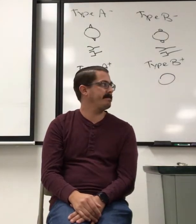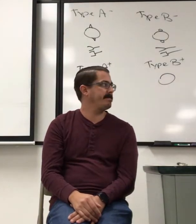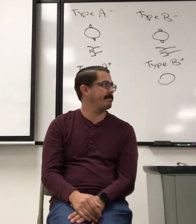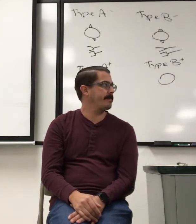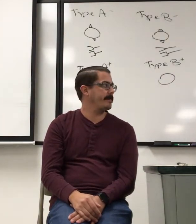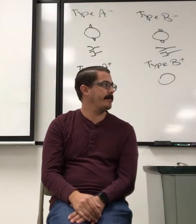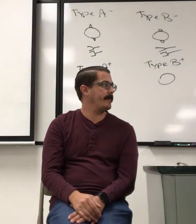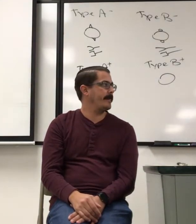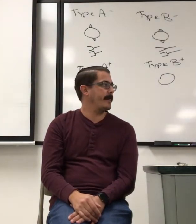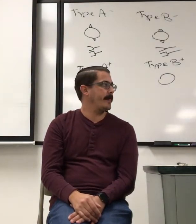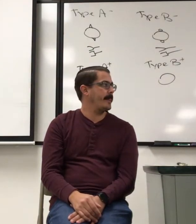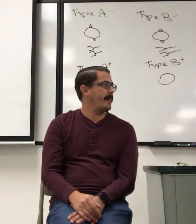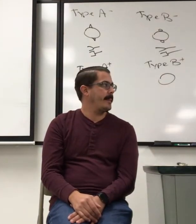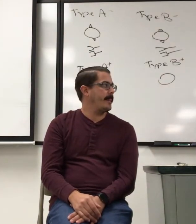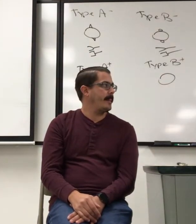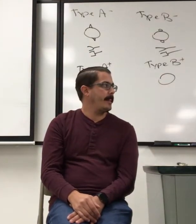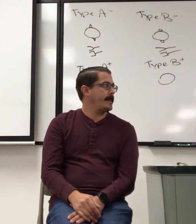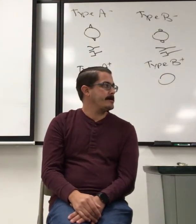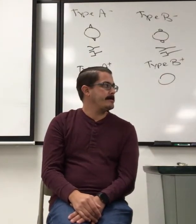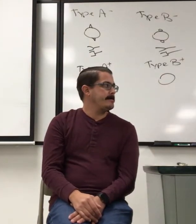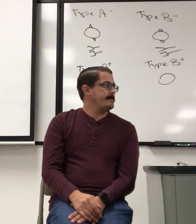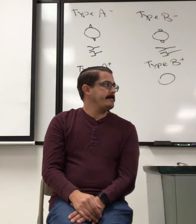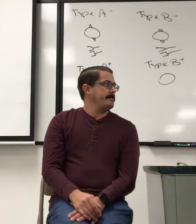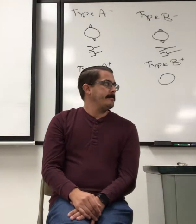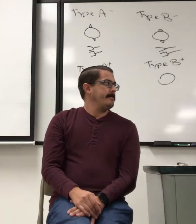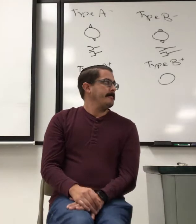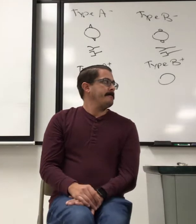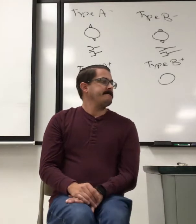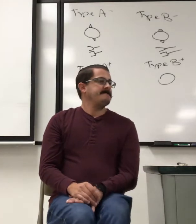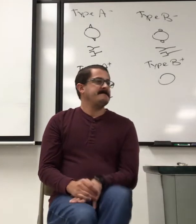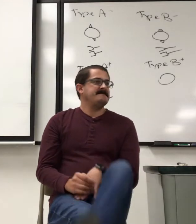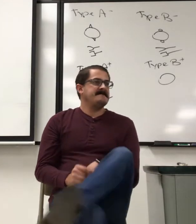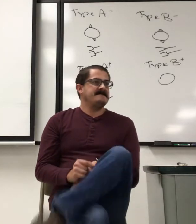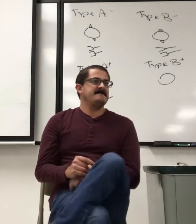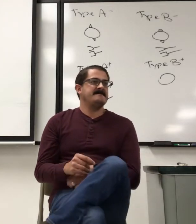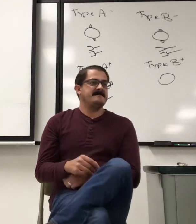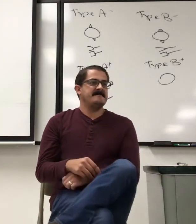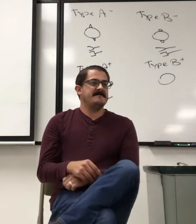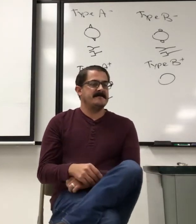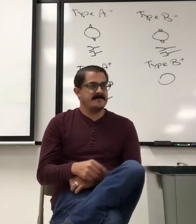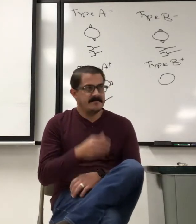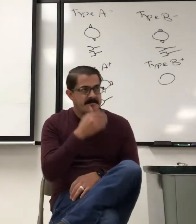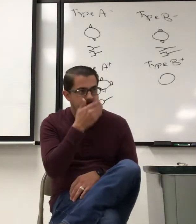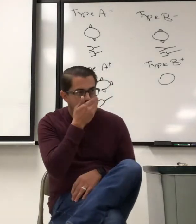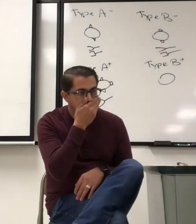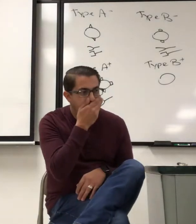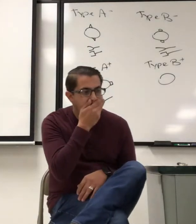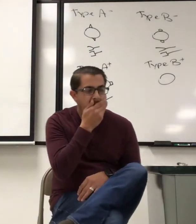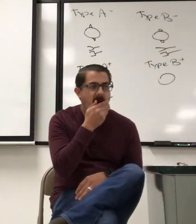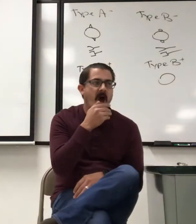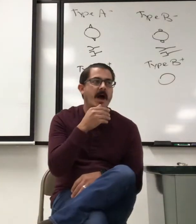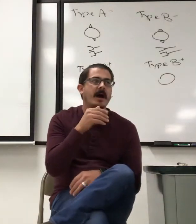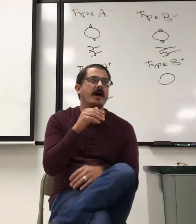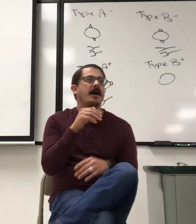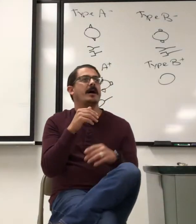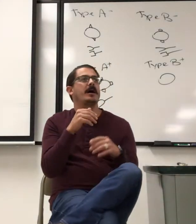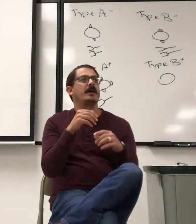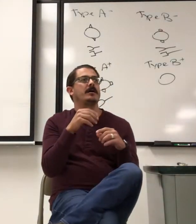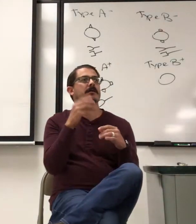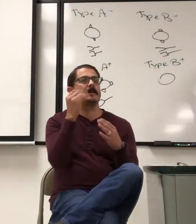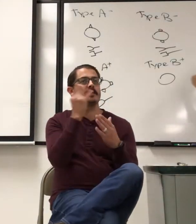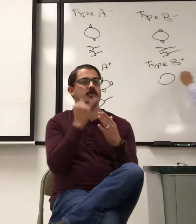B antigen, the RH antigen. So I'm going to draw circles and